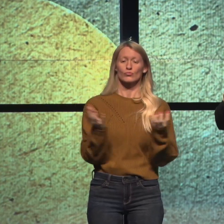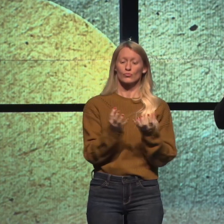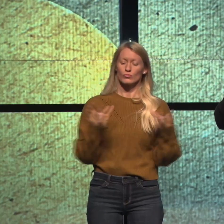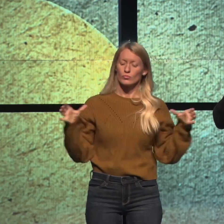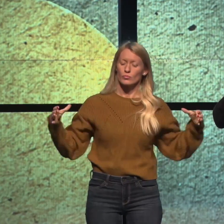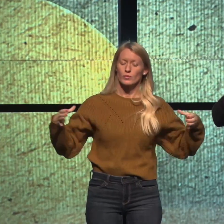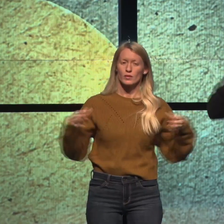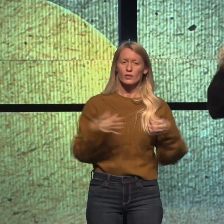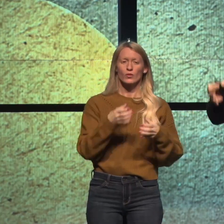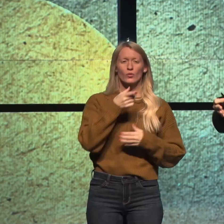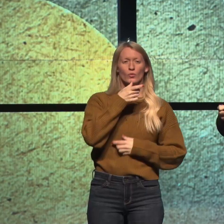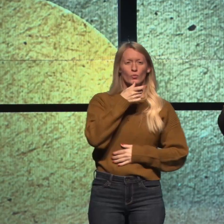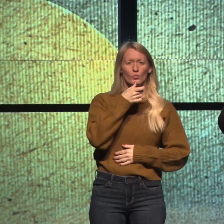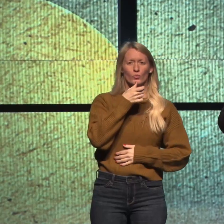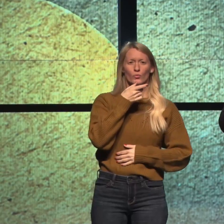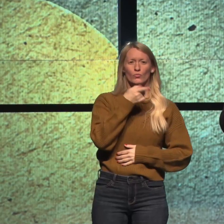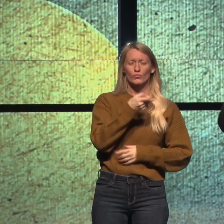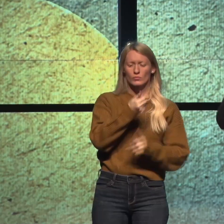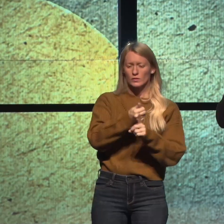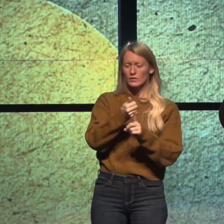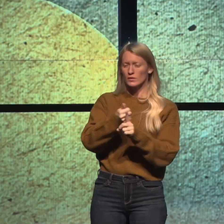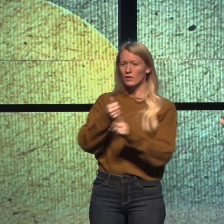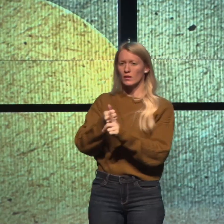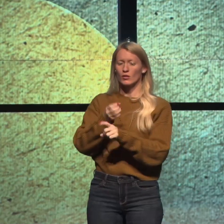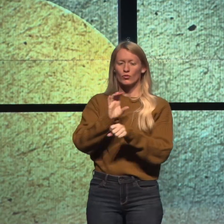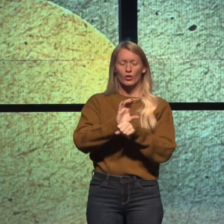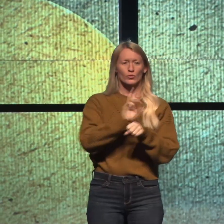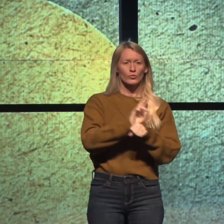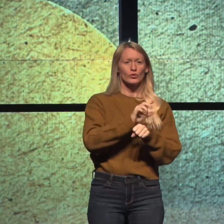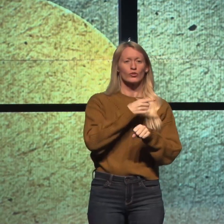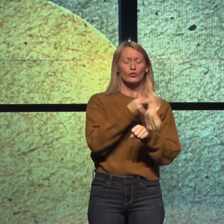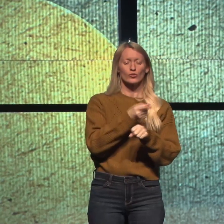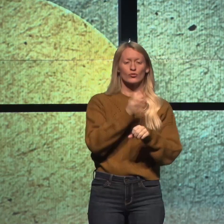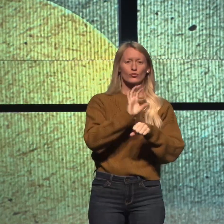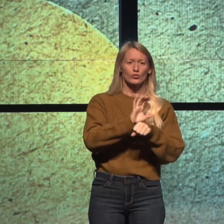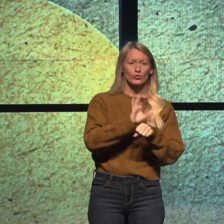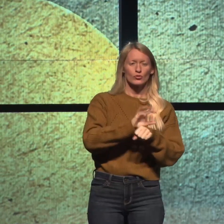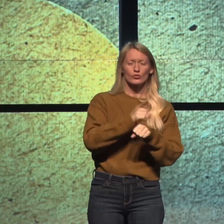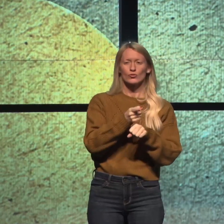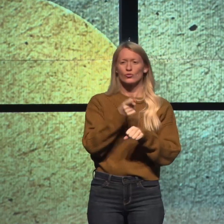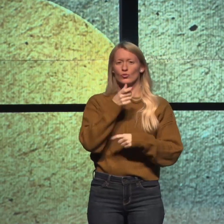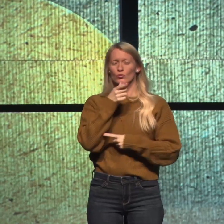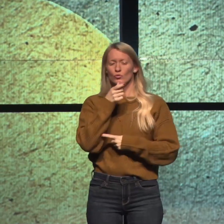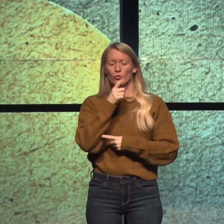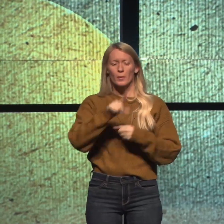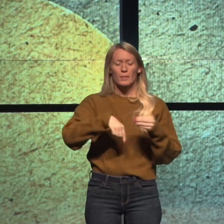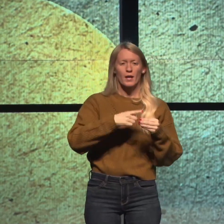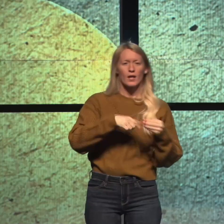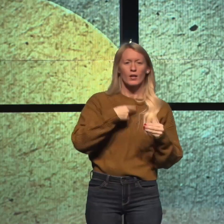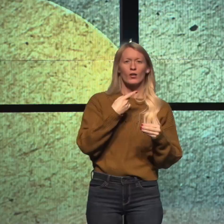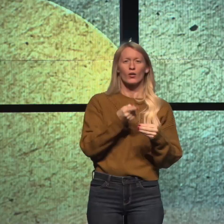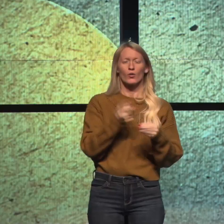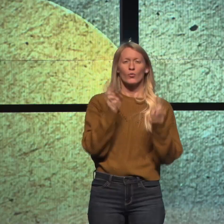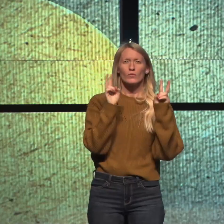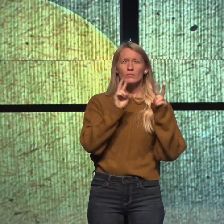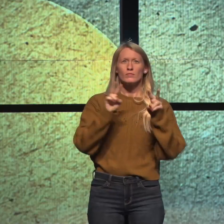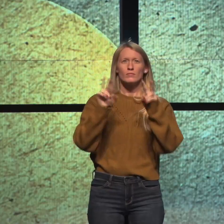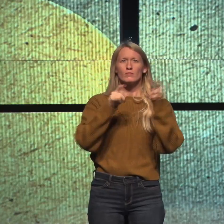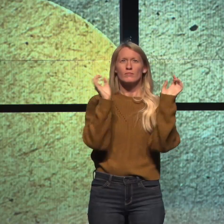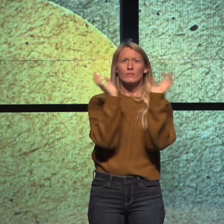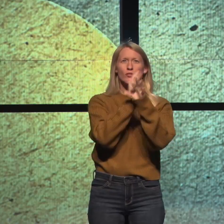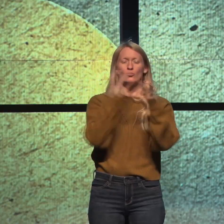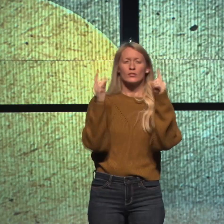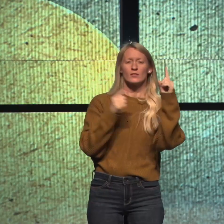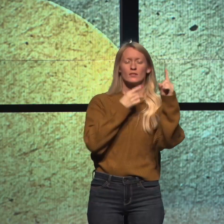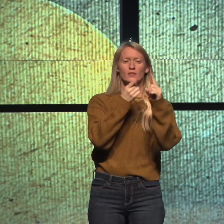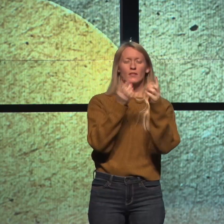Church. What are we all about? What is our vision and what are our values? And we said this at the very beginning, that this series is not